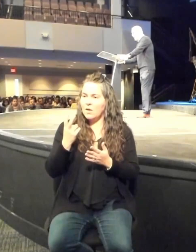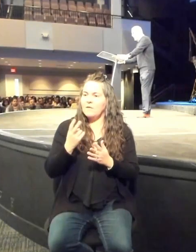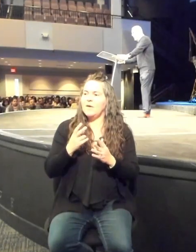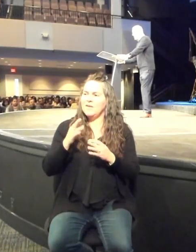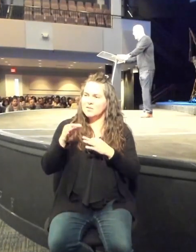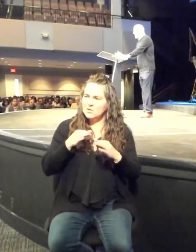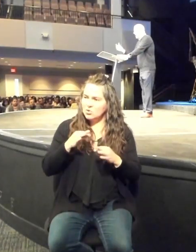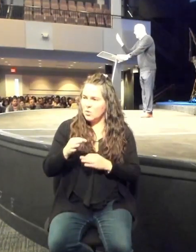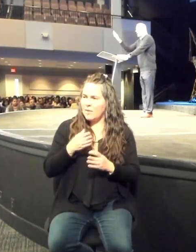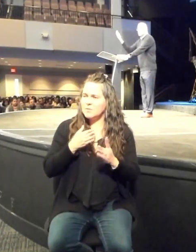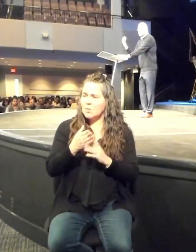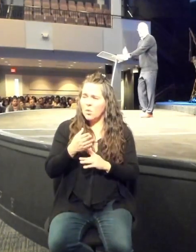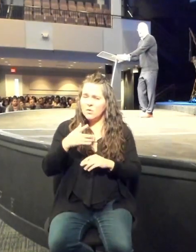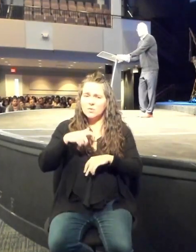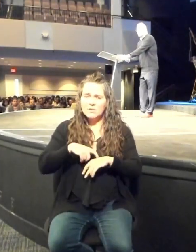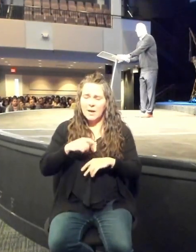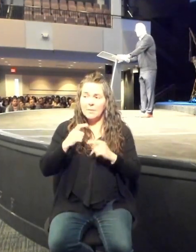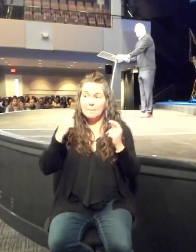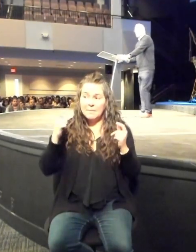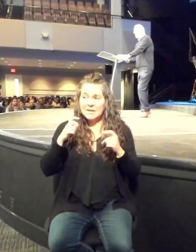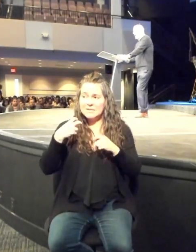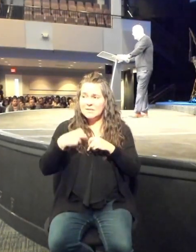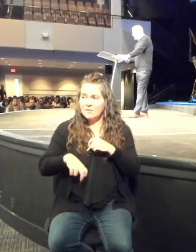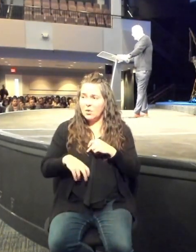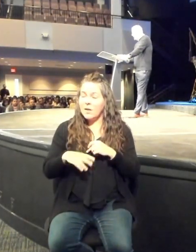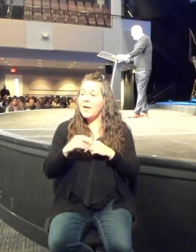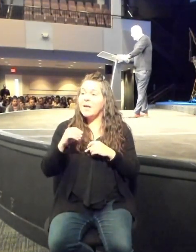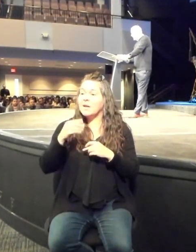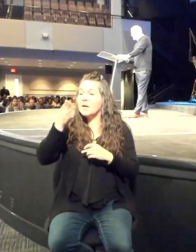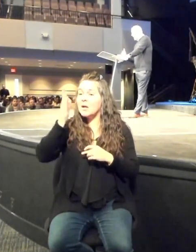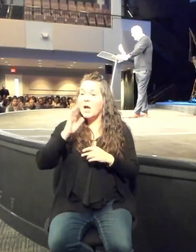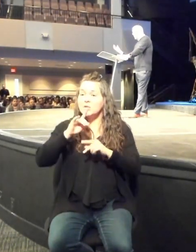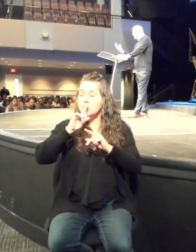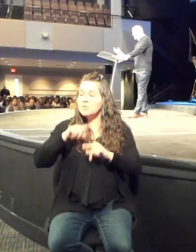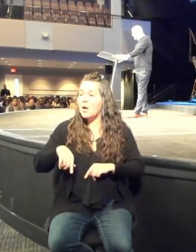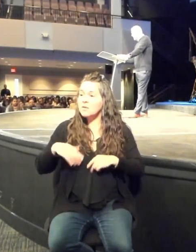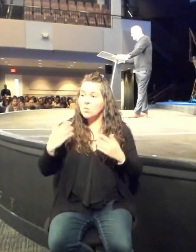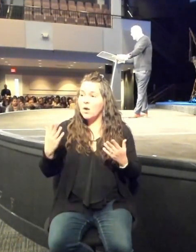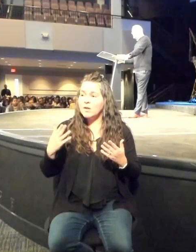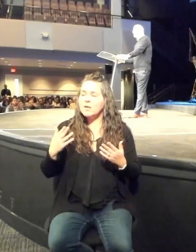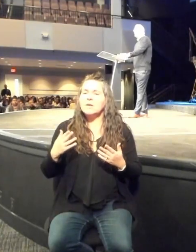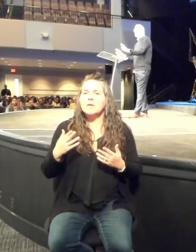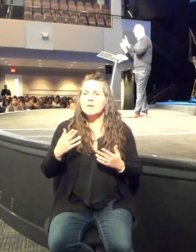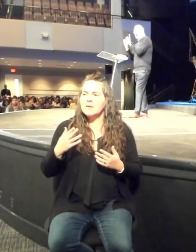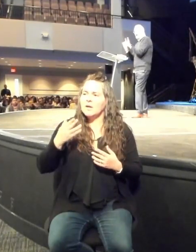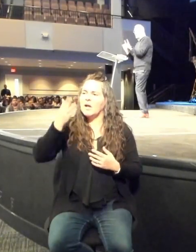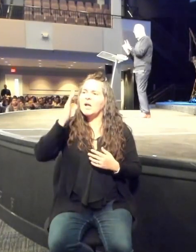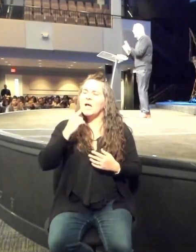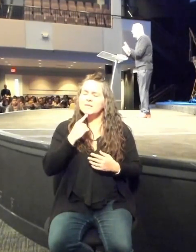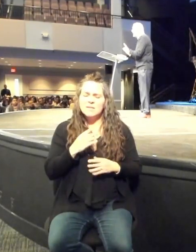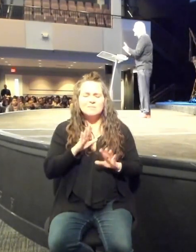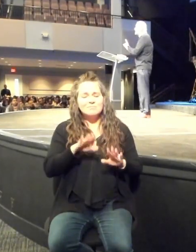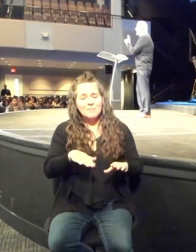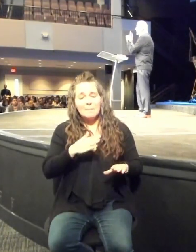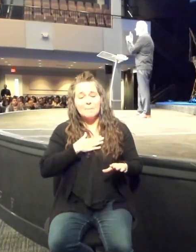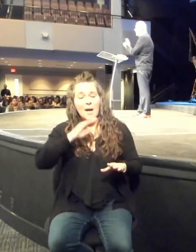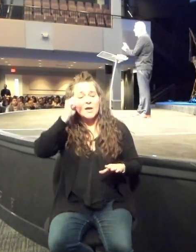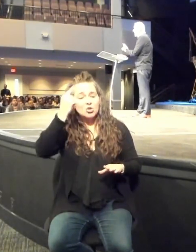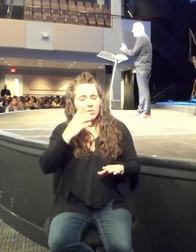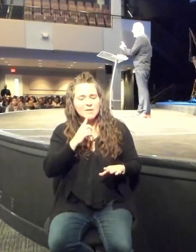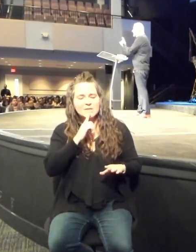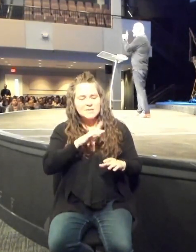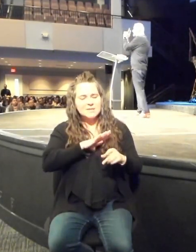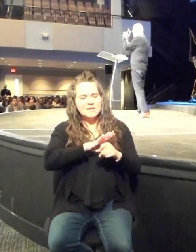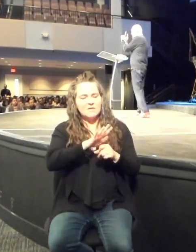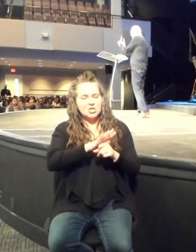life and God's response to him, where God told him these words, my grace is sufficient for you, for my power is made